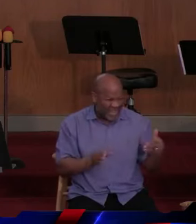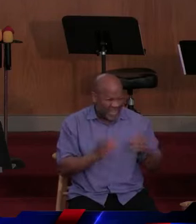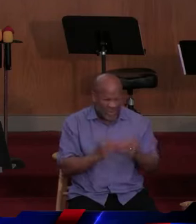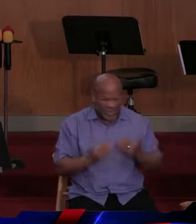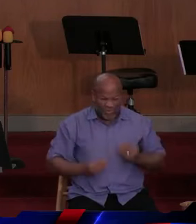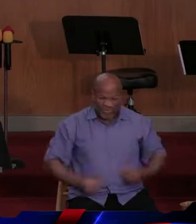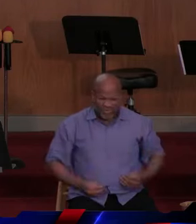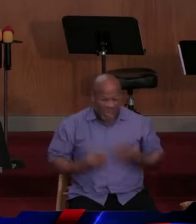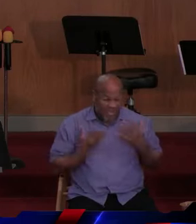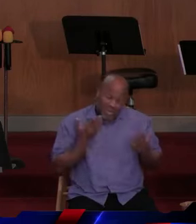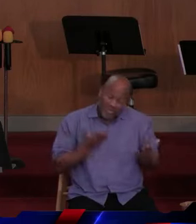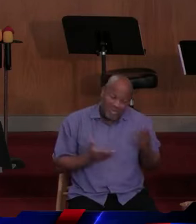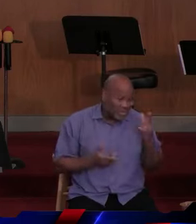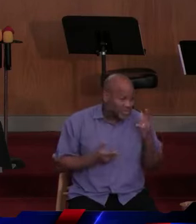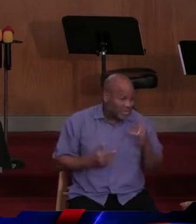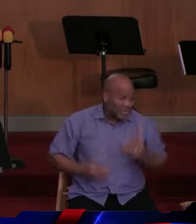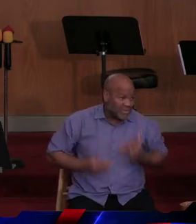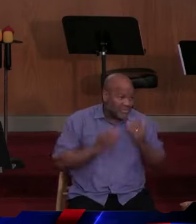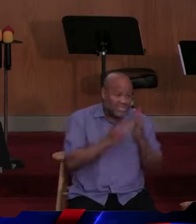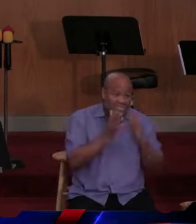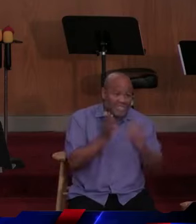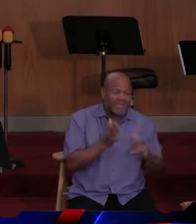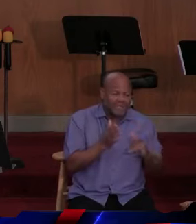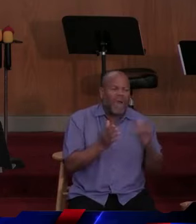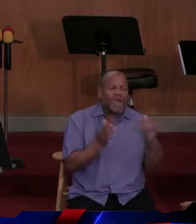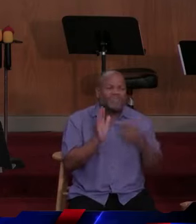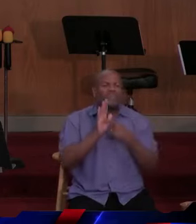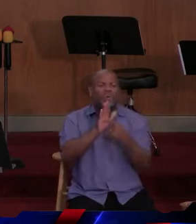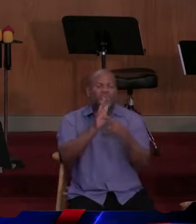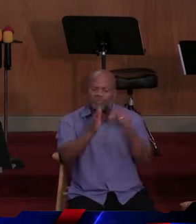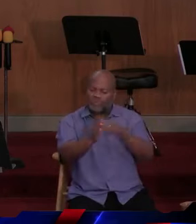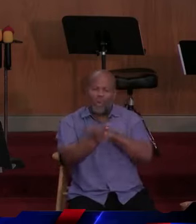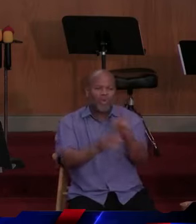Savior. Come with me to Psalm 100. Let me put it to you like this.